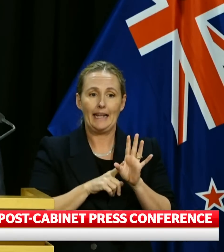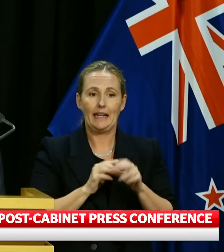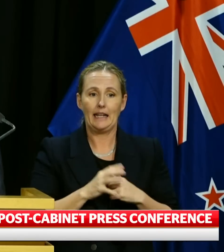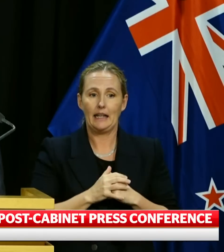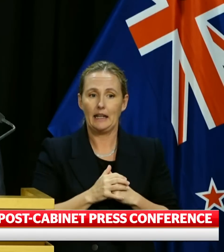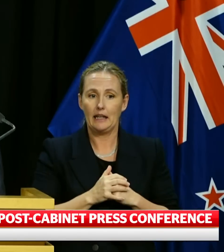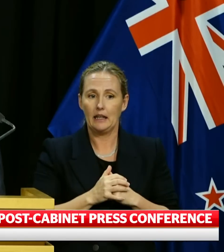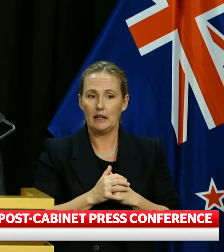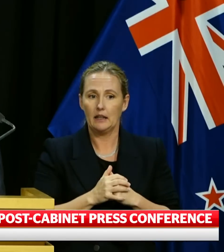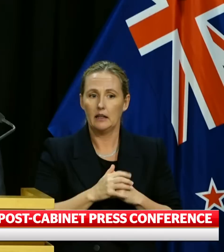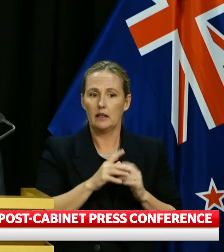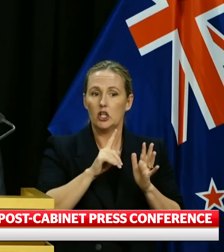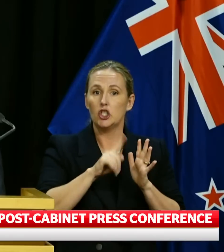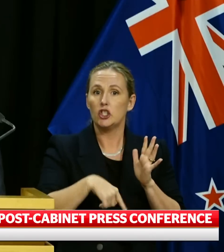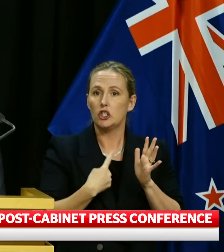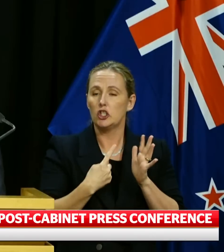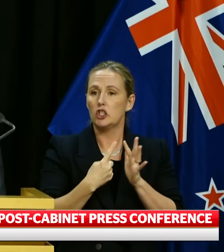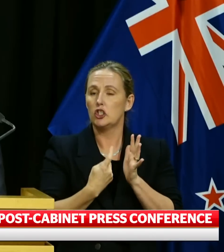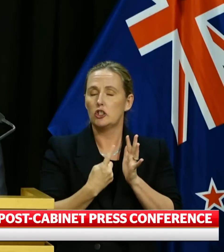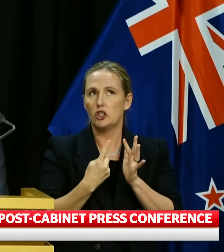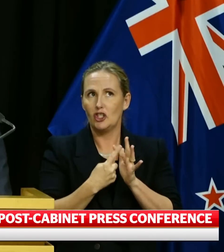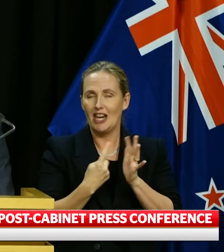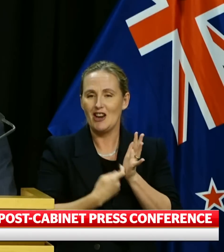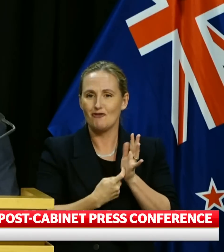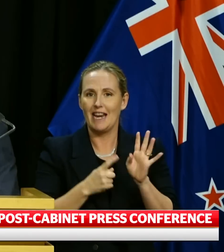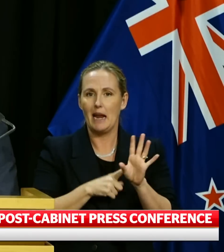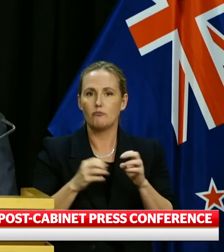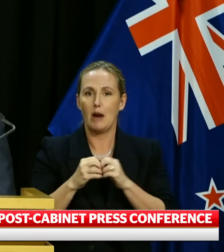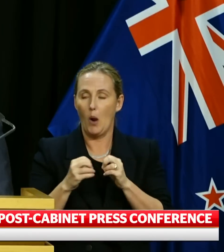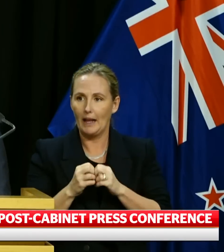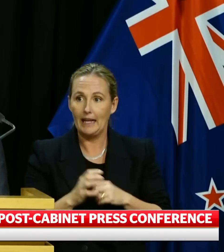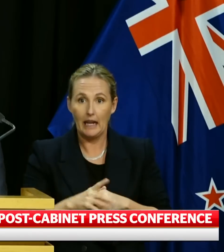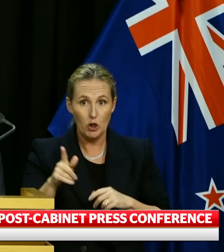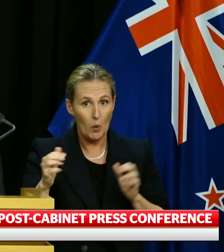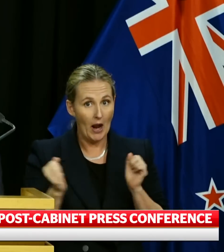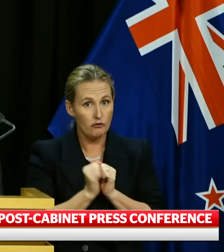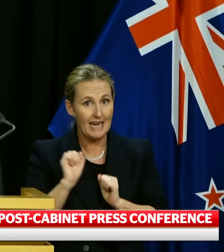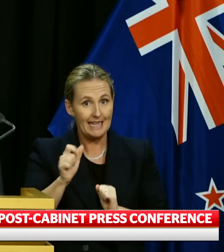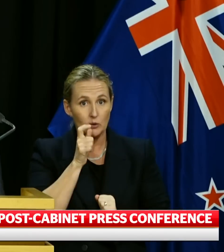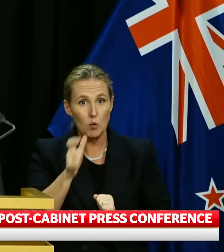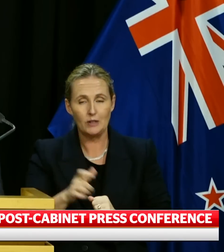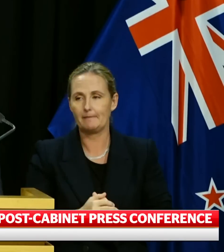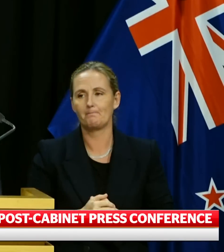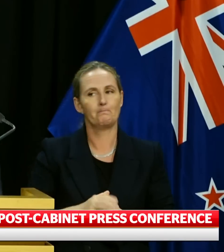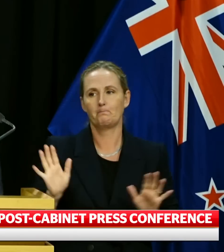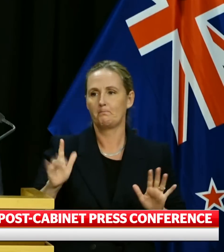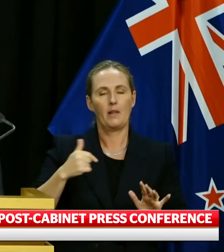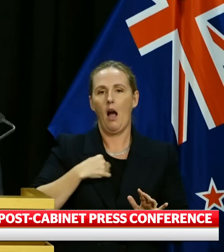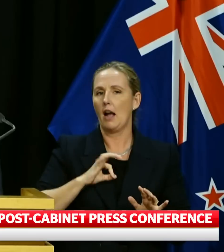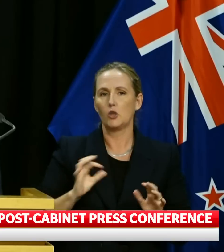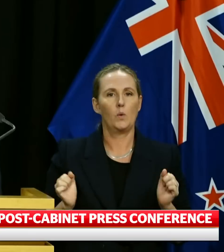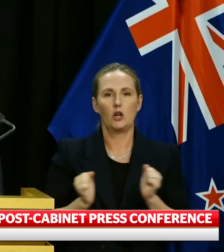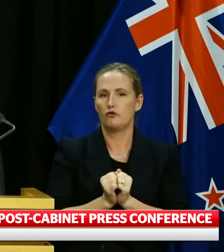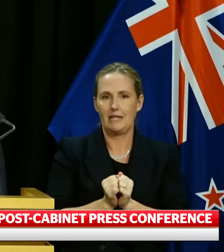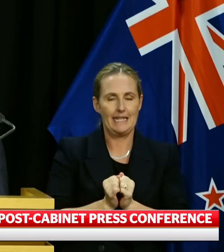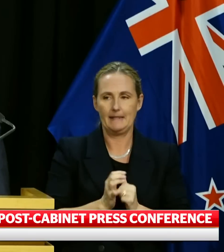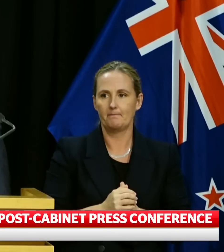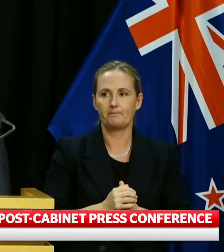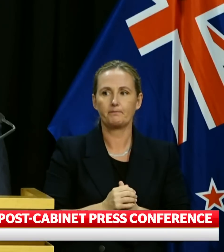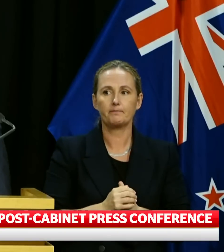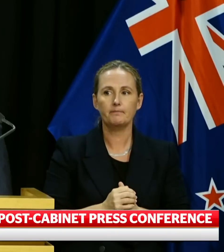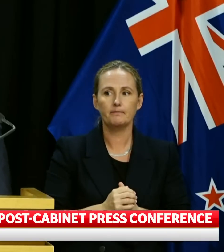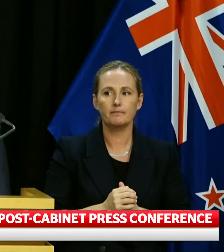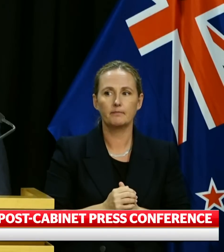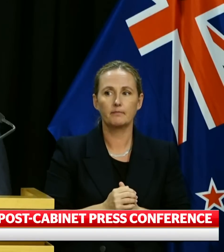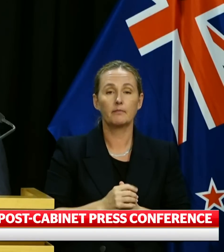less safe. Do you agree with that? No, I don't agree with that, but I'll just reiterate the comments that I made on the